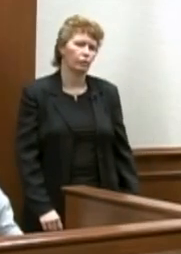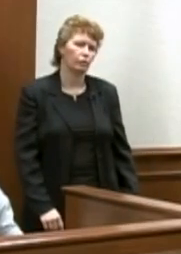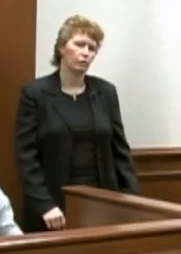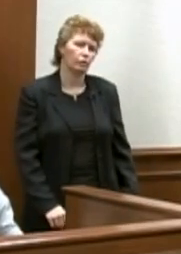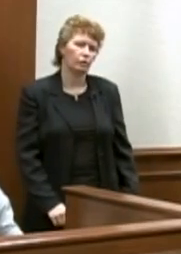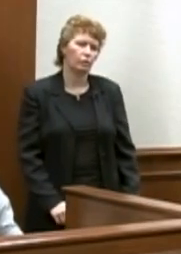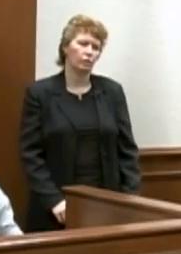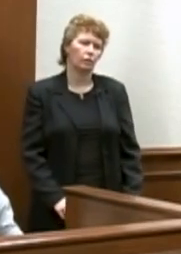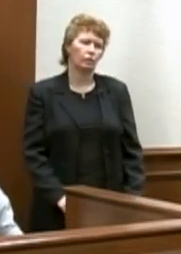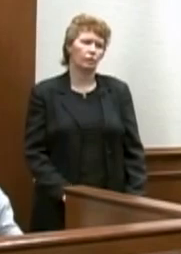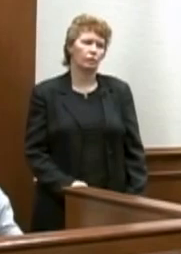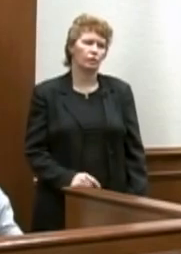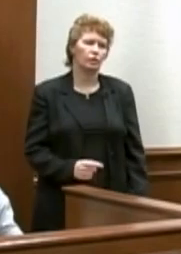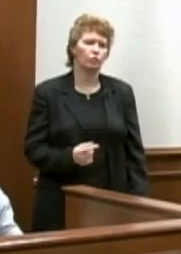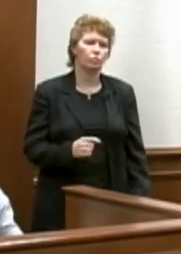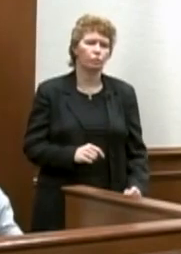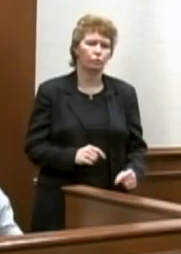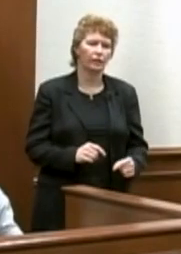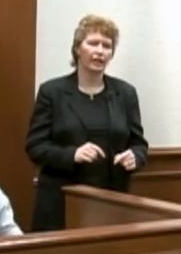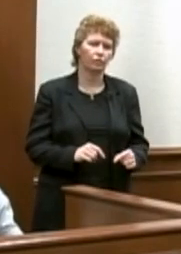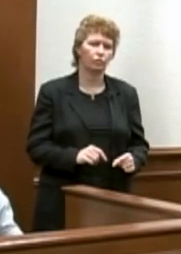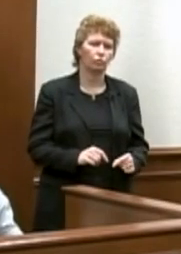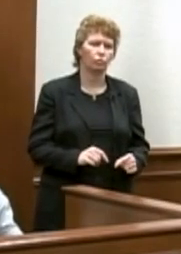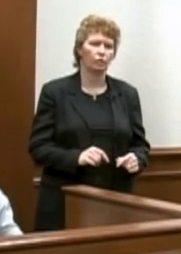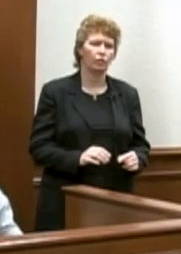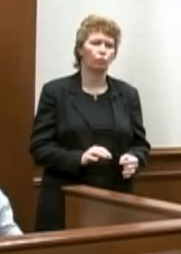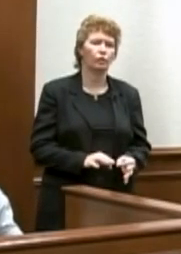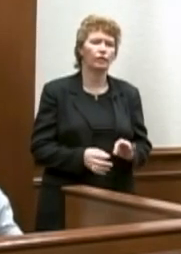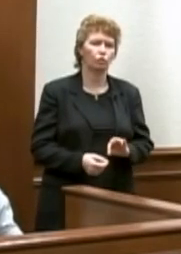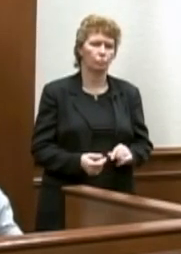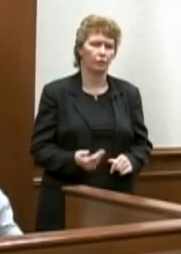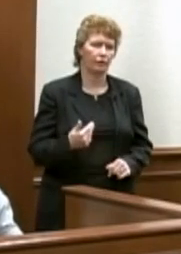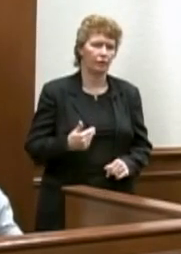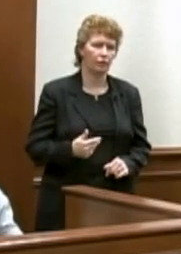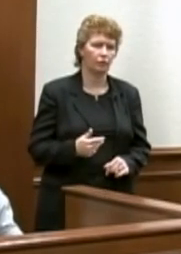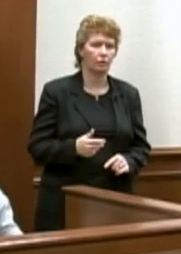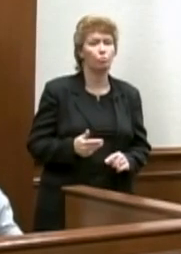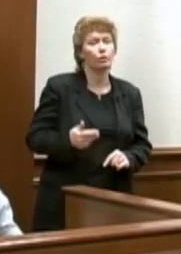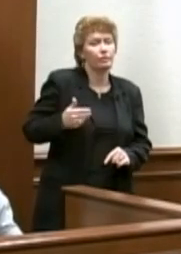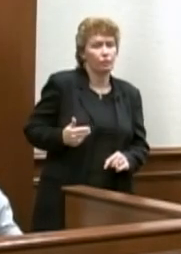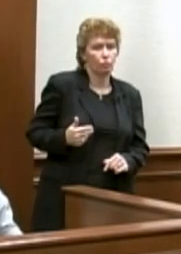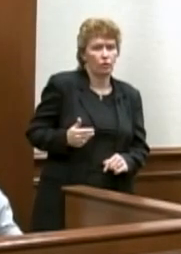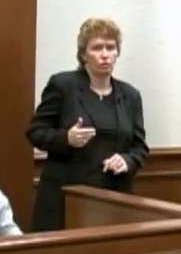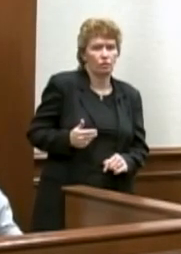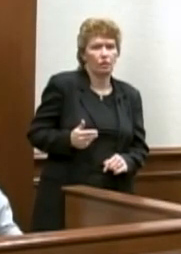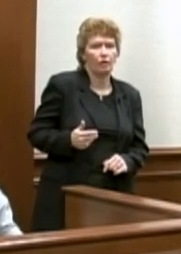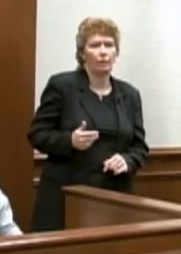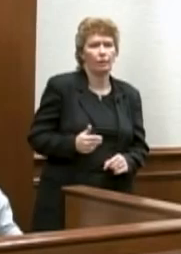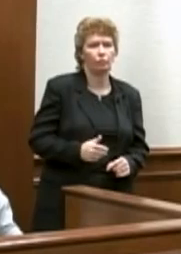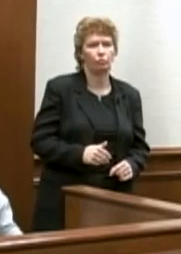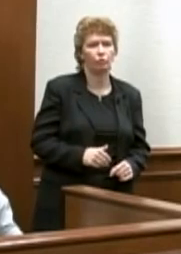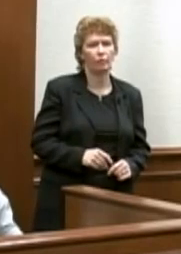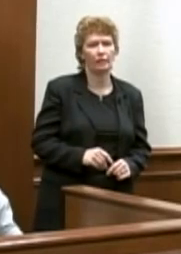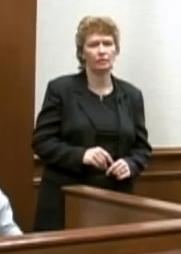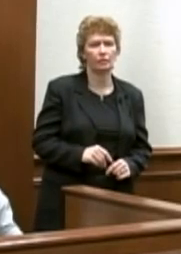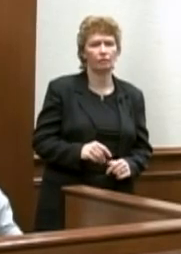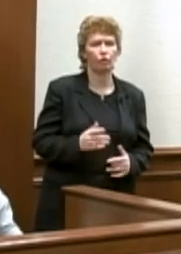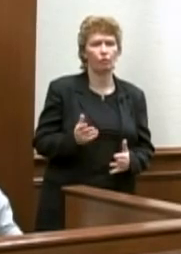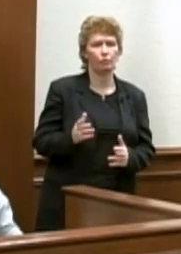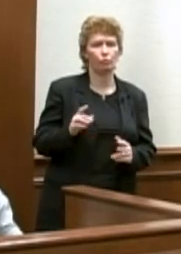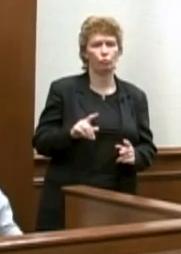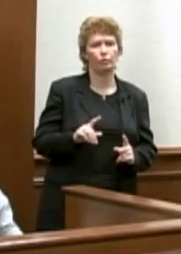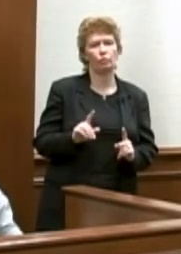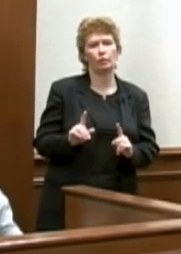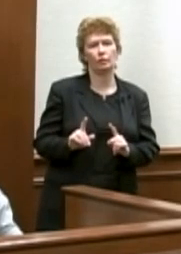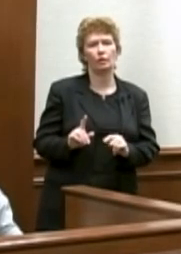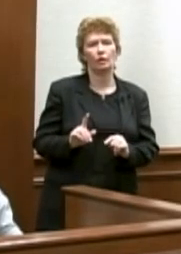Your Honor, the interpreters would like to reinterpret the previous question about the romantic